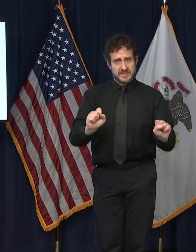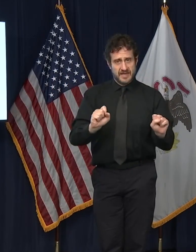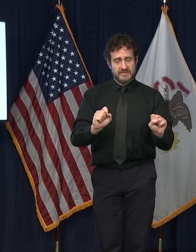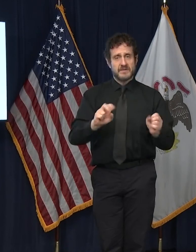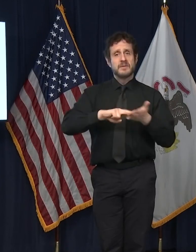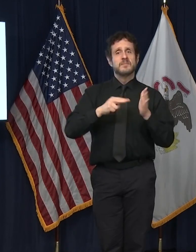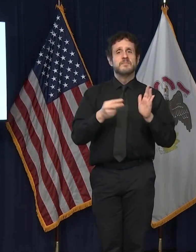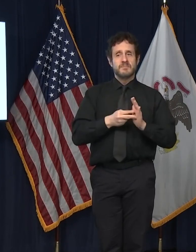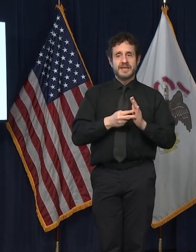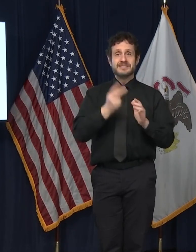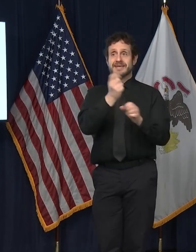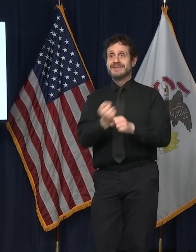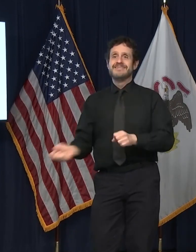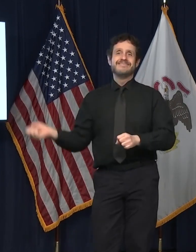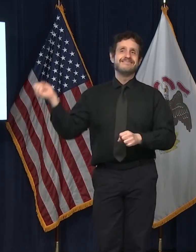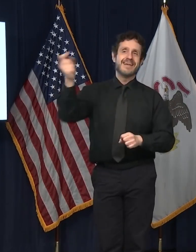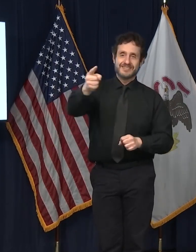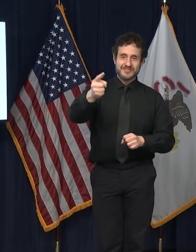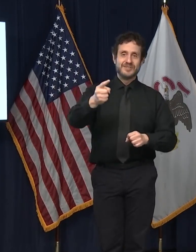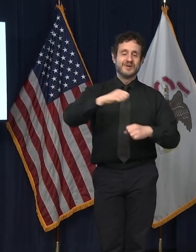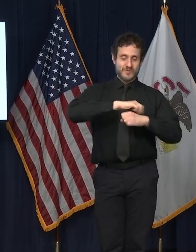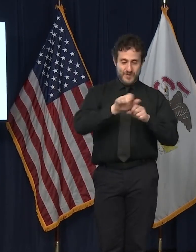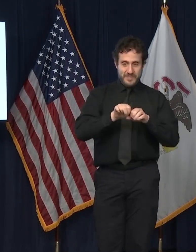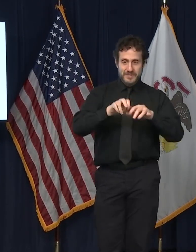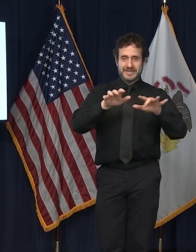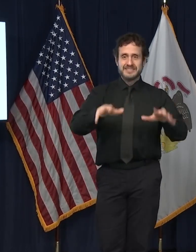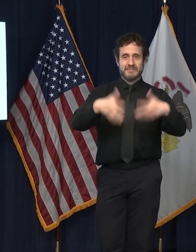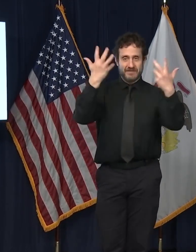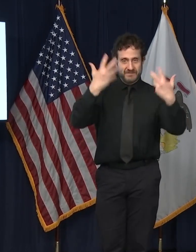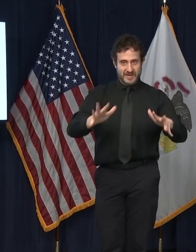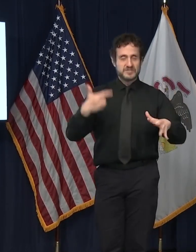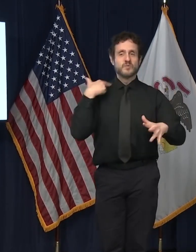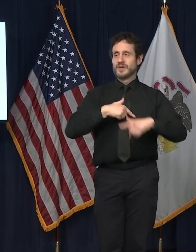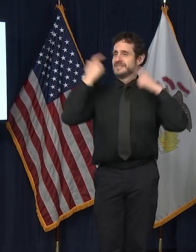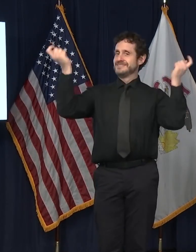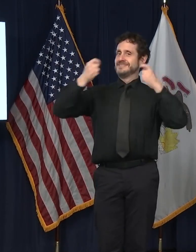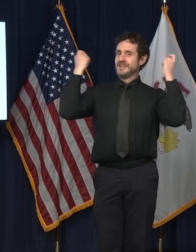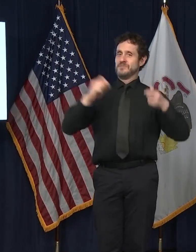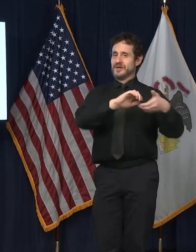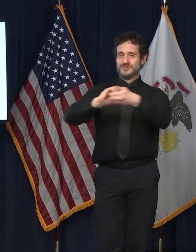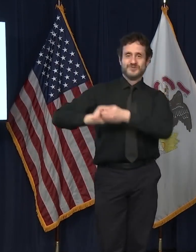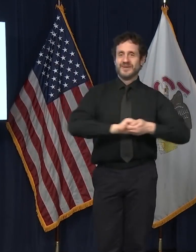we can have our giant post-pandemic celebration. Thank you so much for your support.